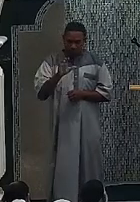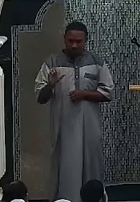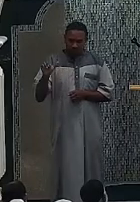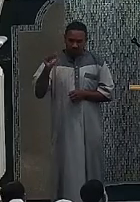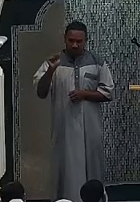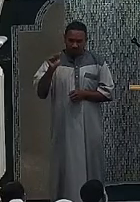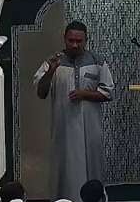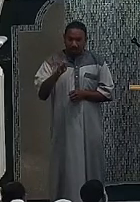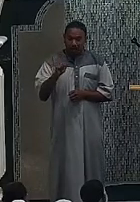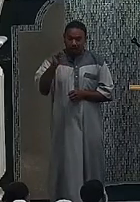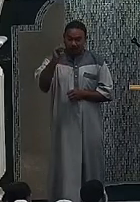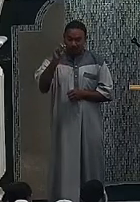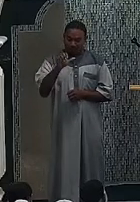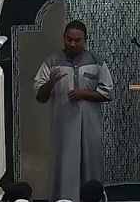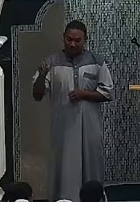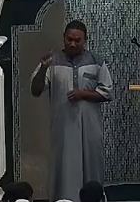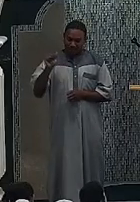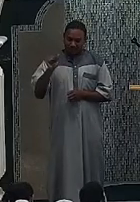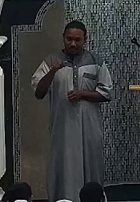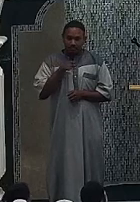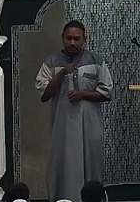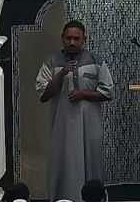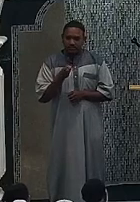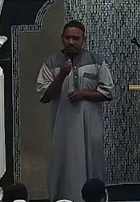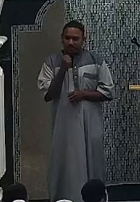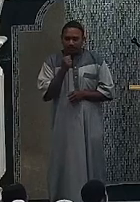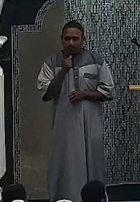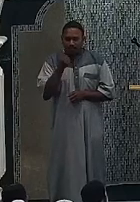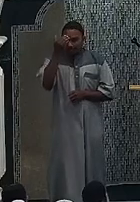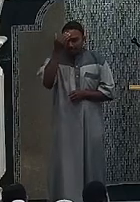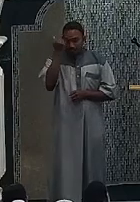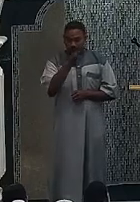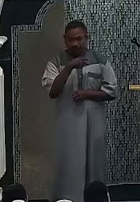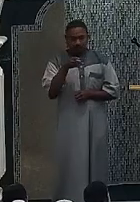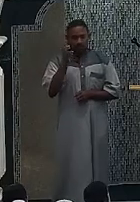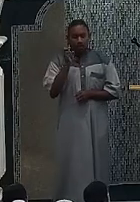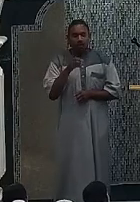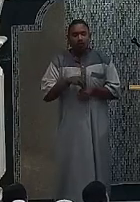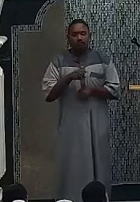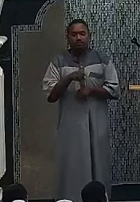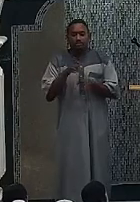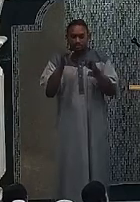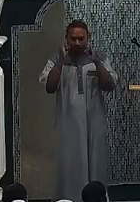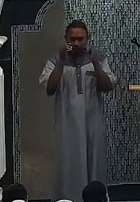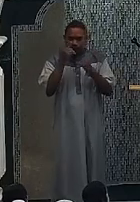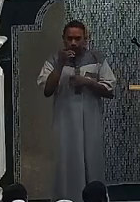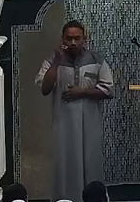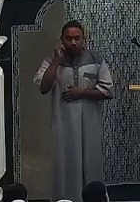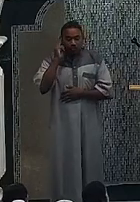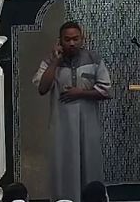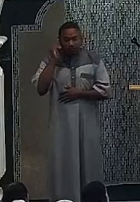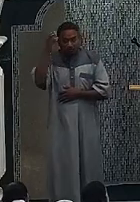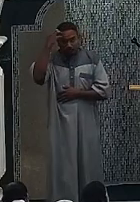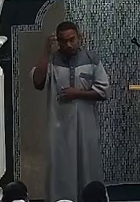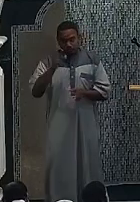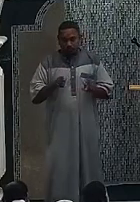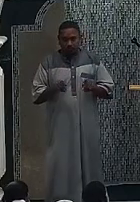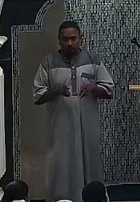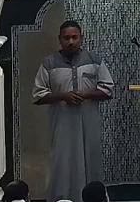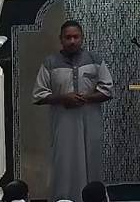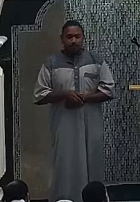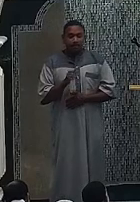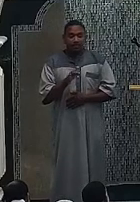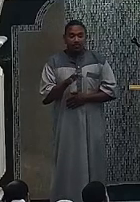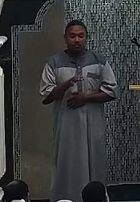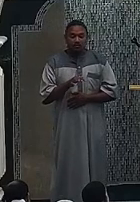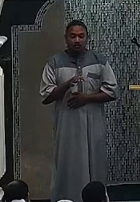If the education department is still failing the deaf, then we have to do something about it. How do we